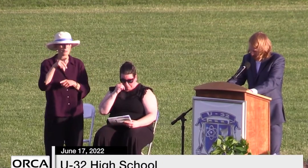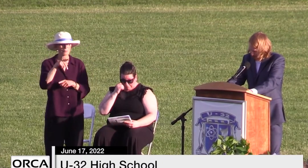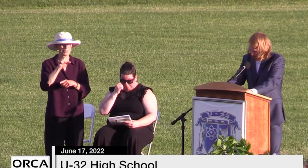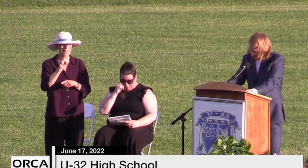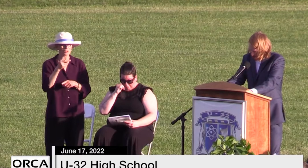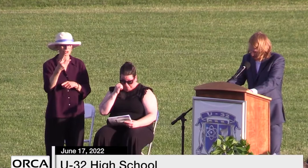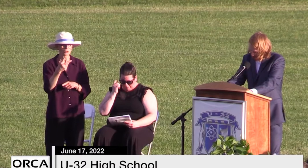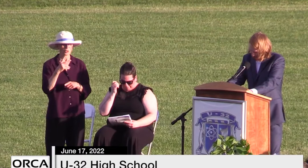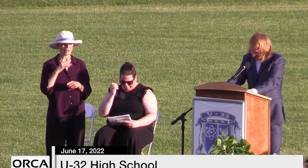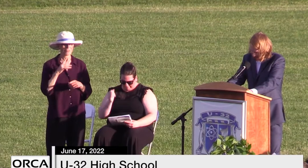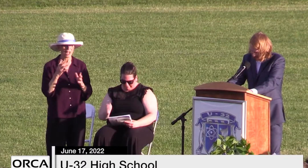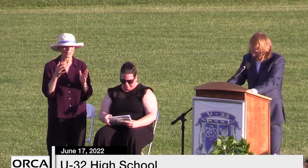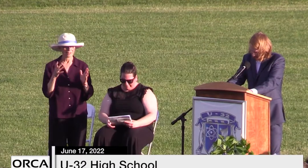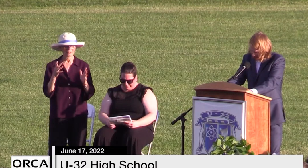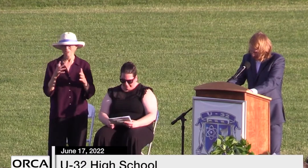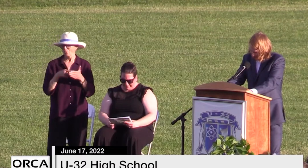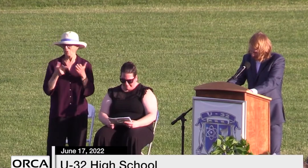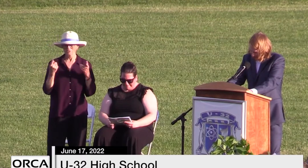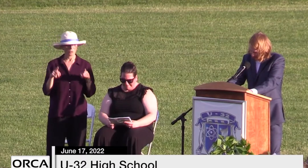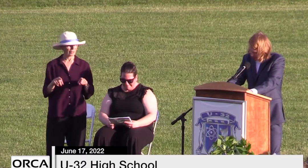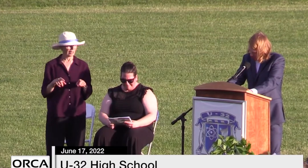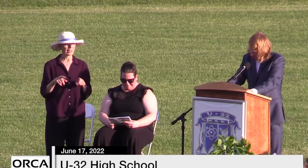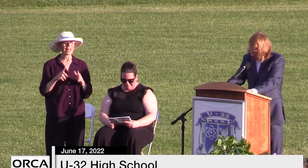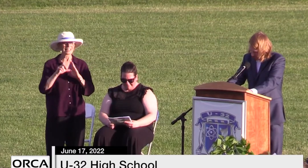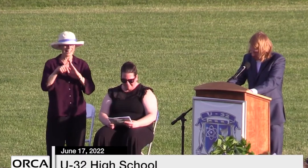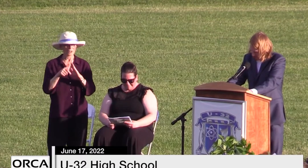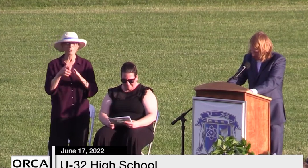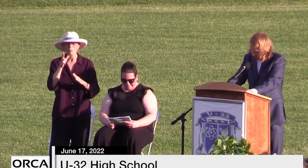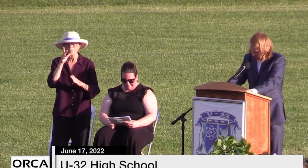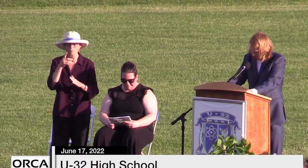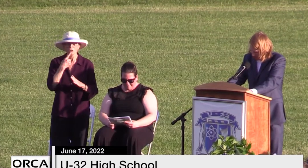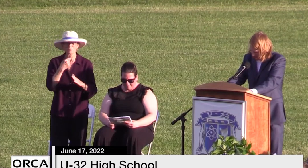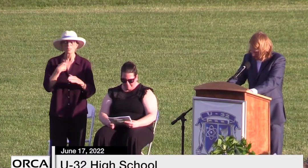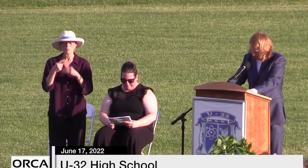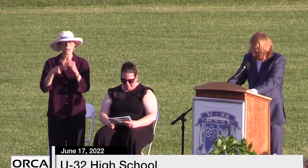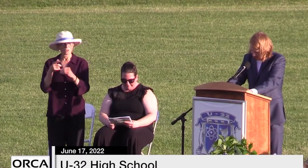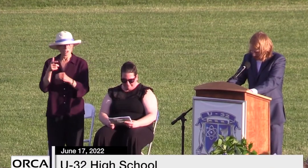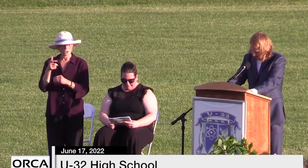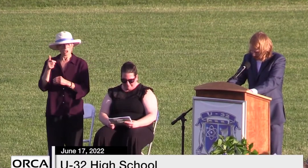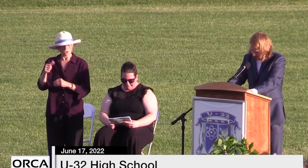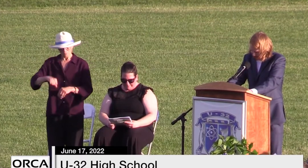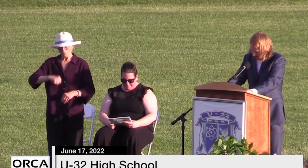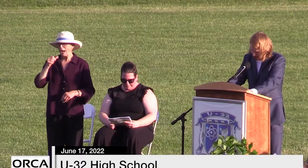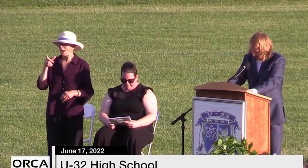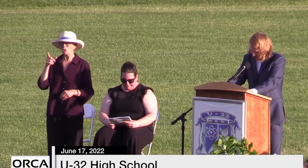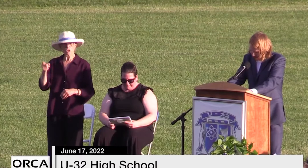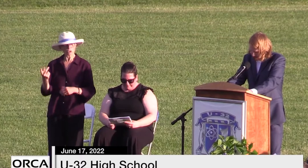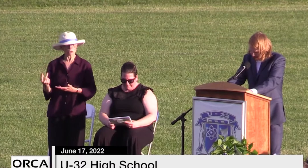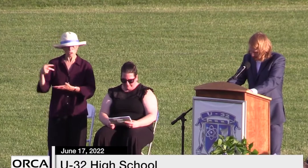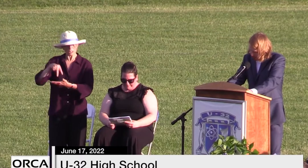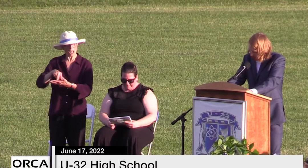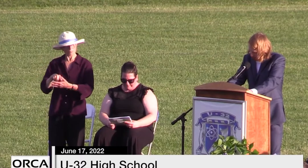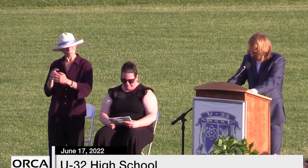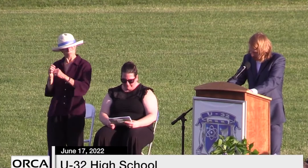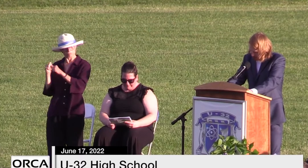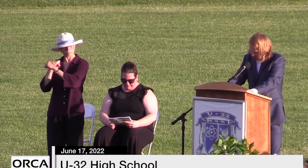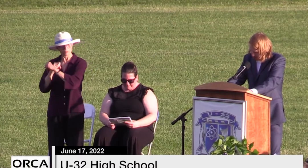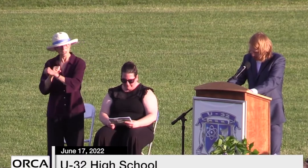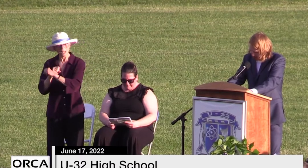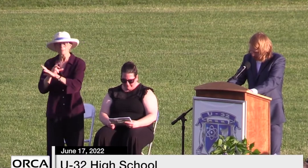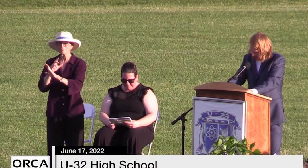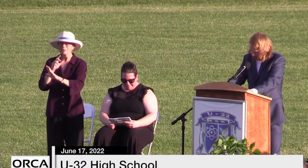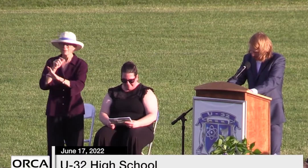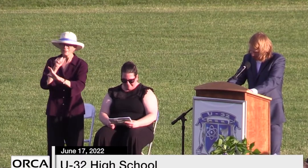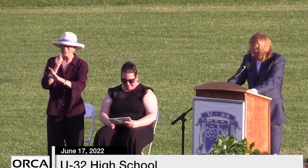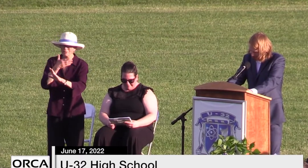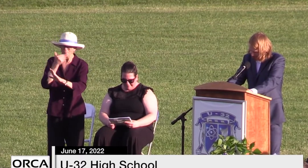What the heck is going on? Later on, she told me about how she was proud that I stood up for myself. And even though it wasn't the best way